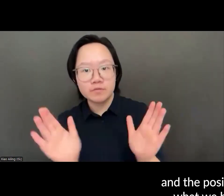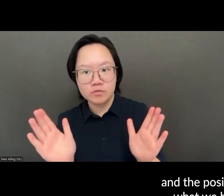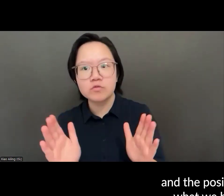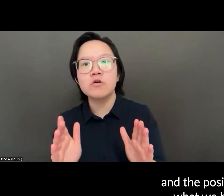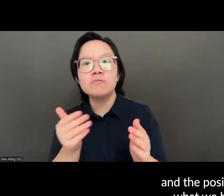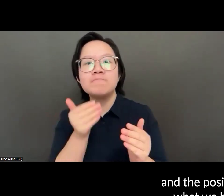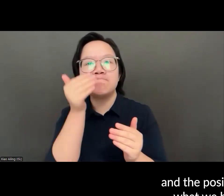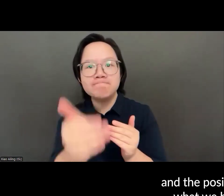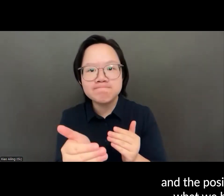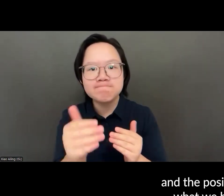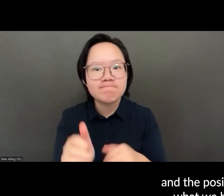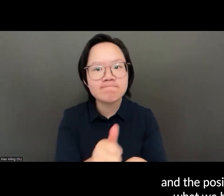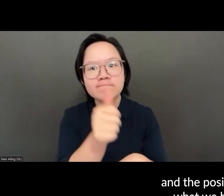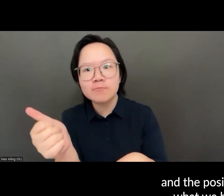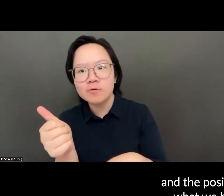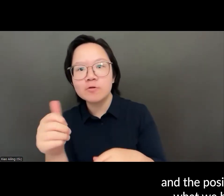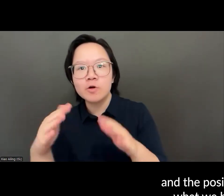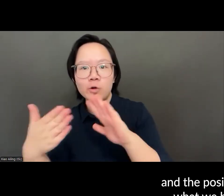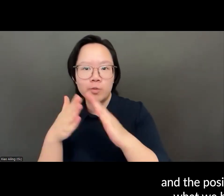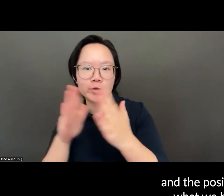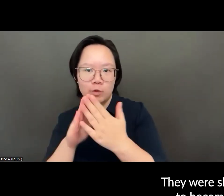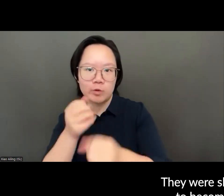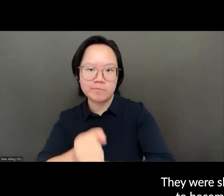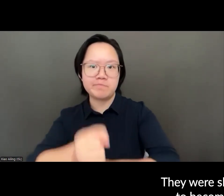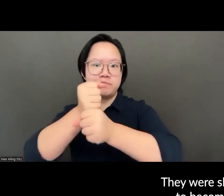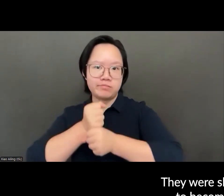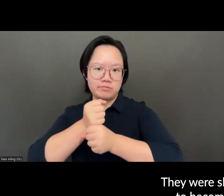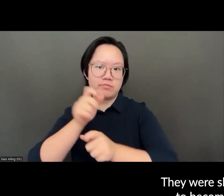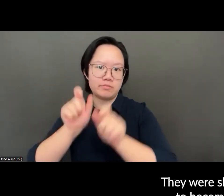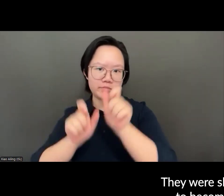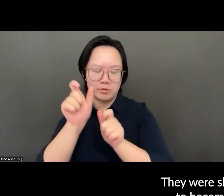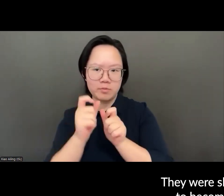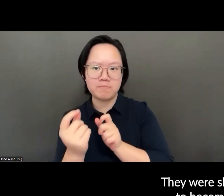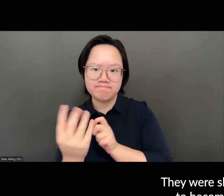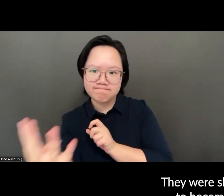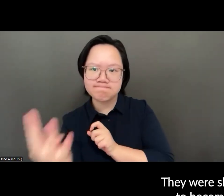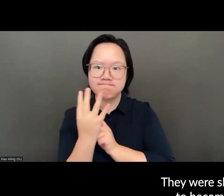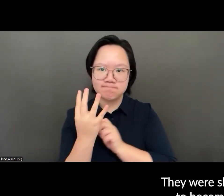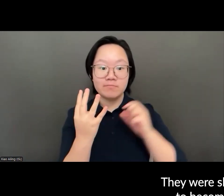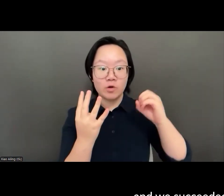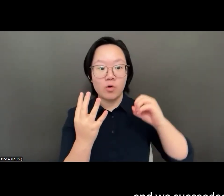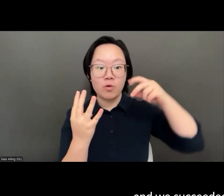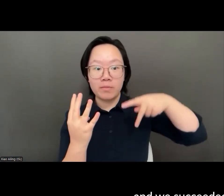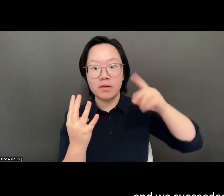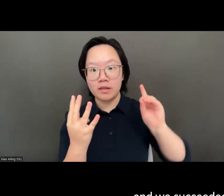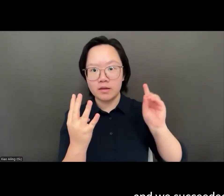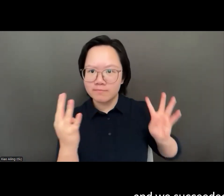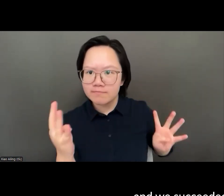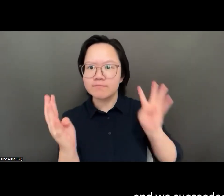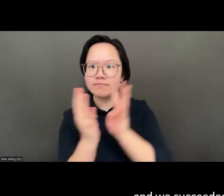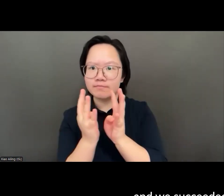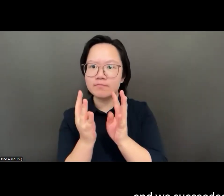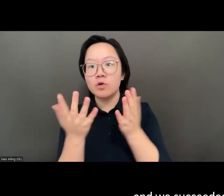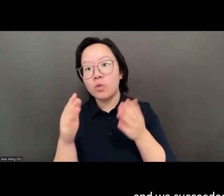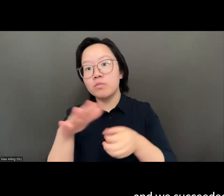and the positive changes what we have done, they were slowly started to become positive and we succeeded to